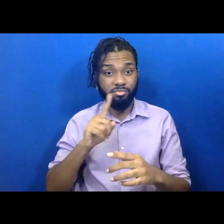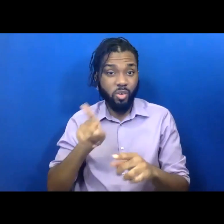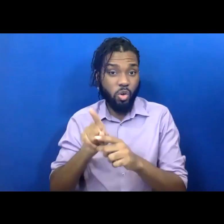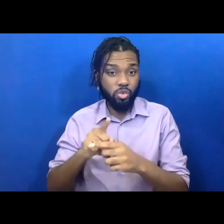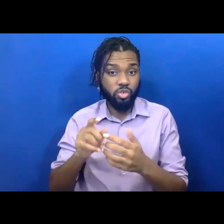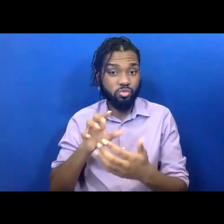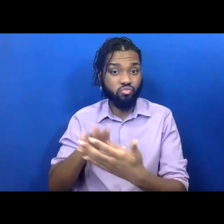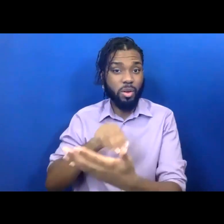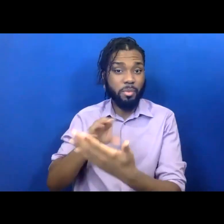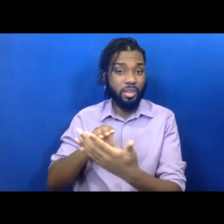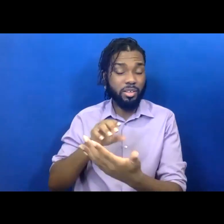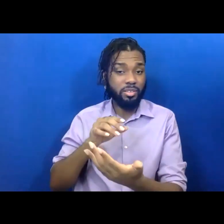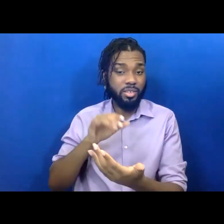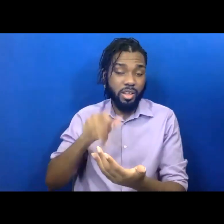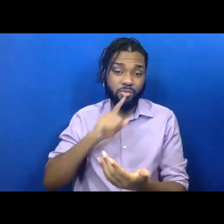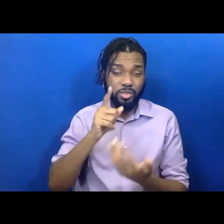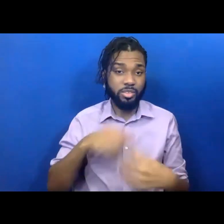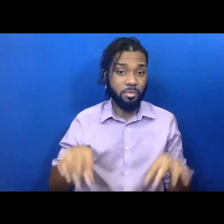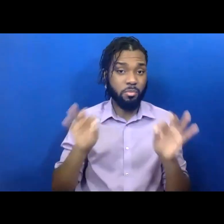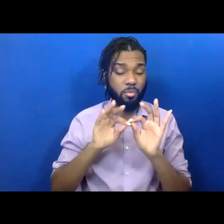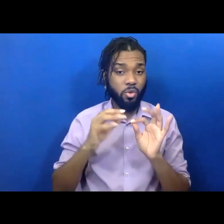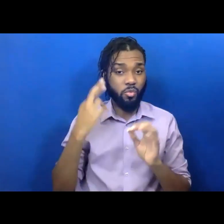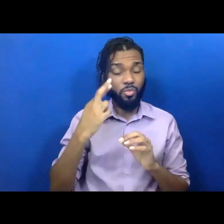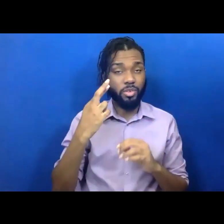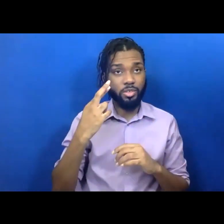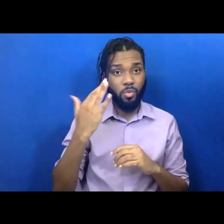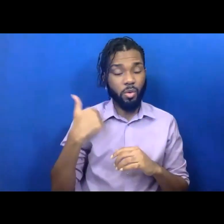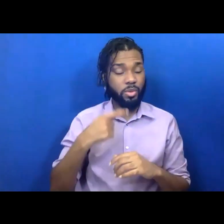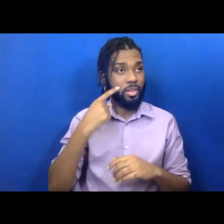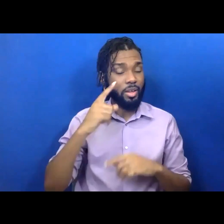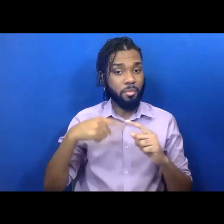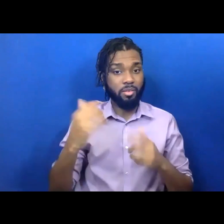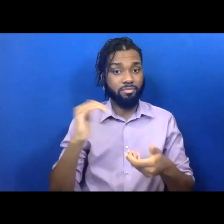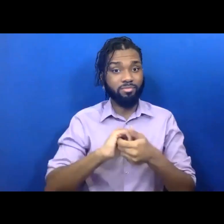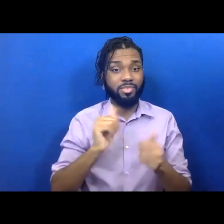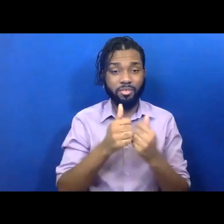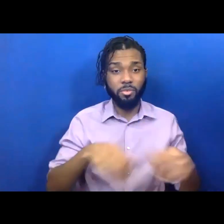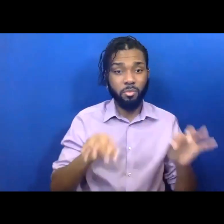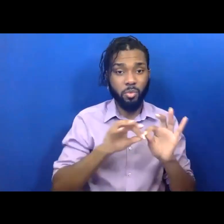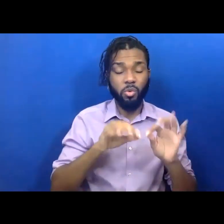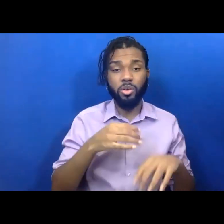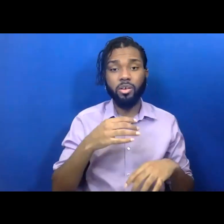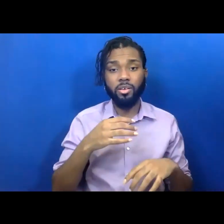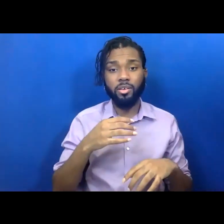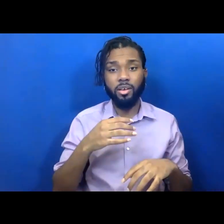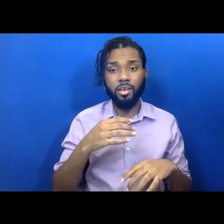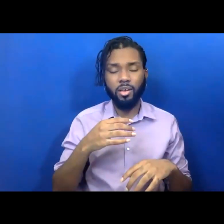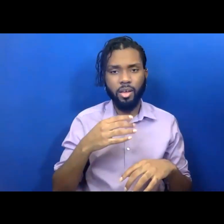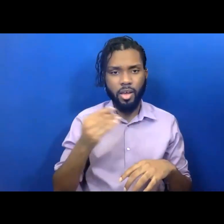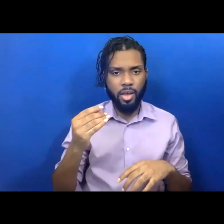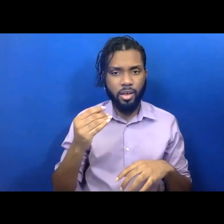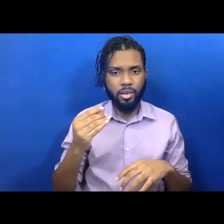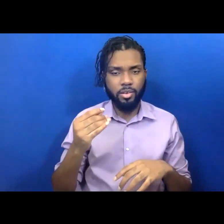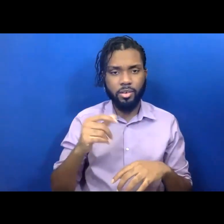important way of thinking about why partnership is so important as anti-racist behavior. So other